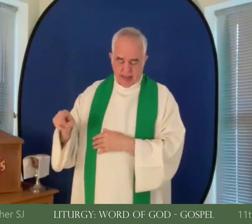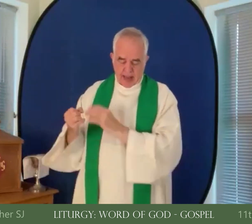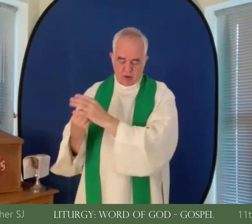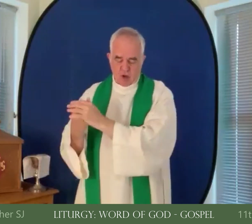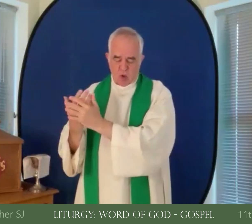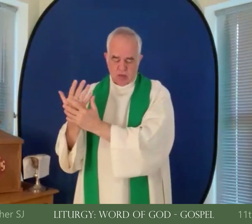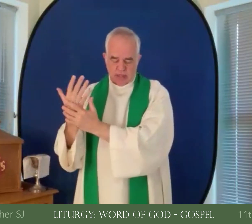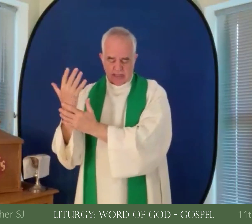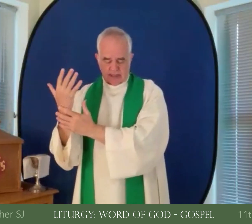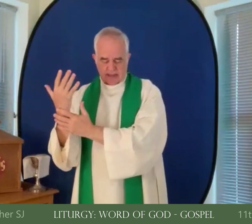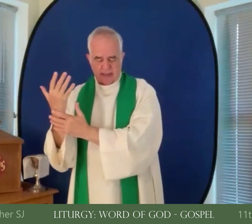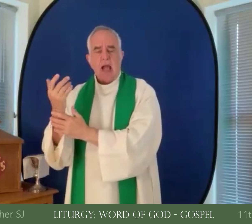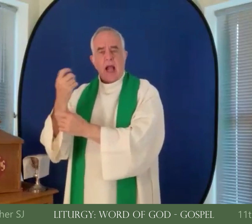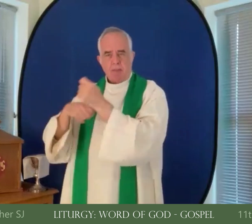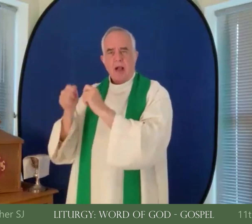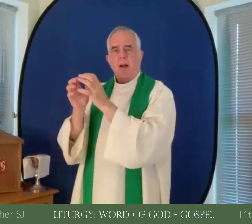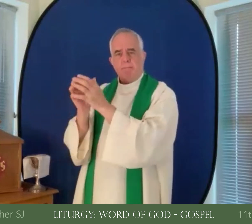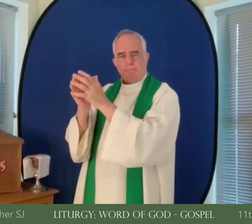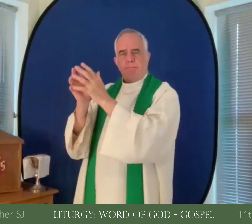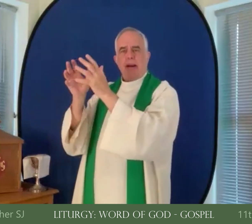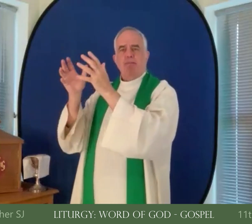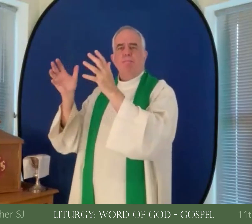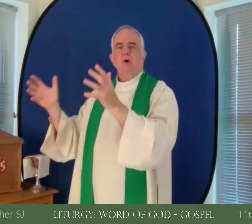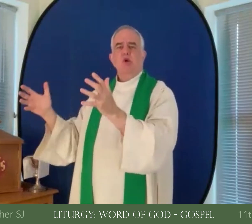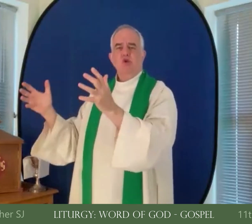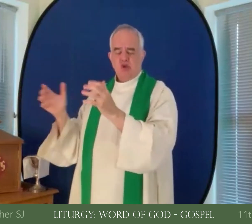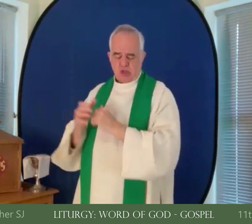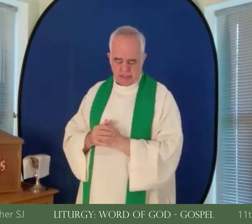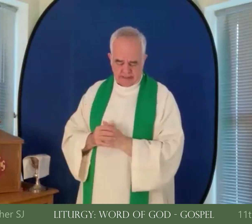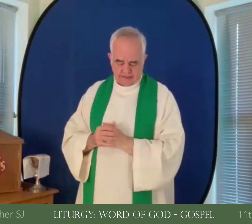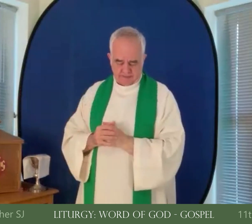it grows, can be bush.